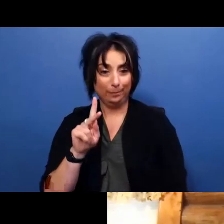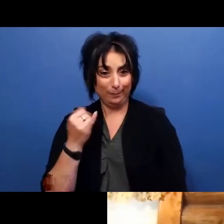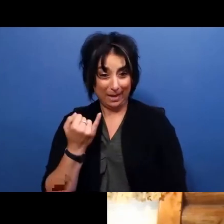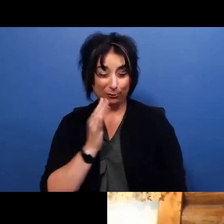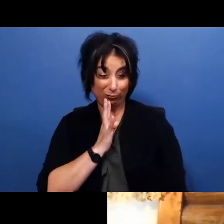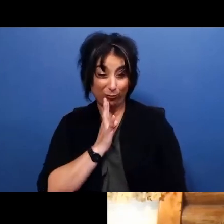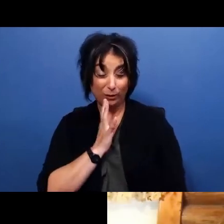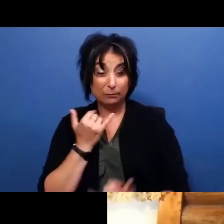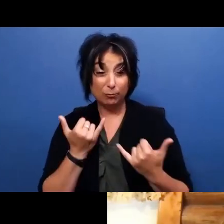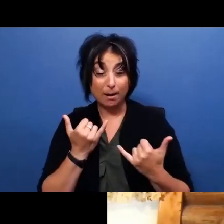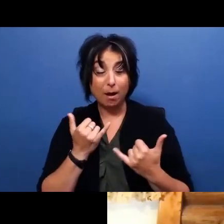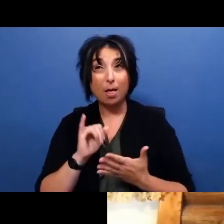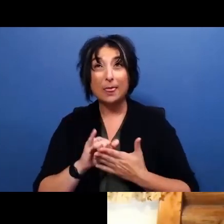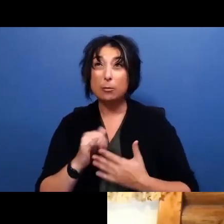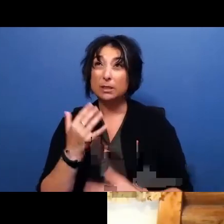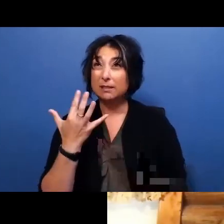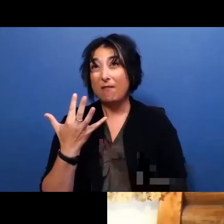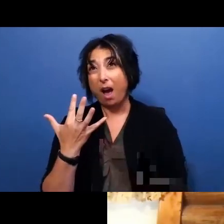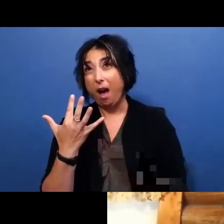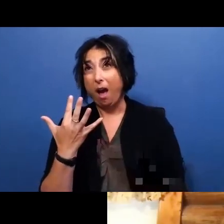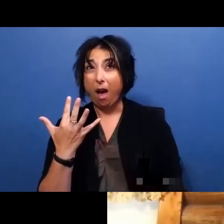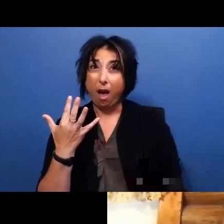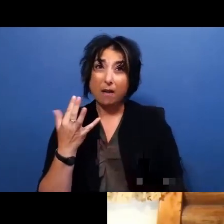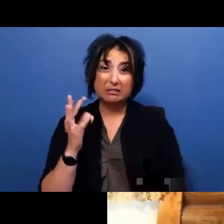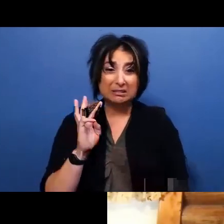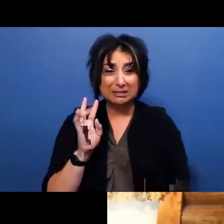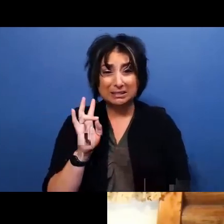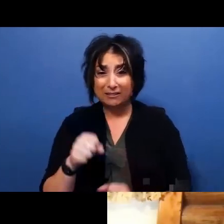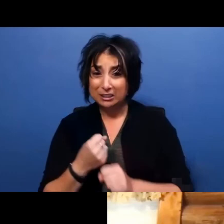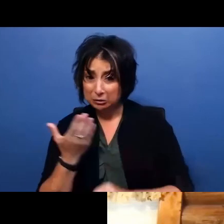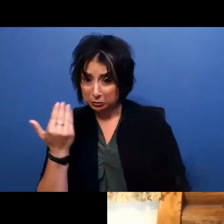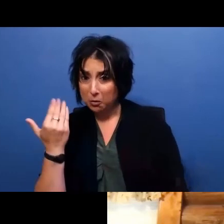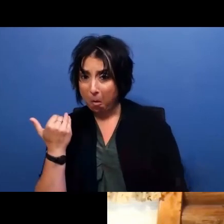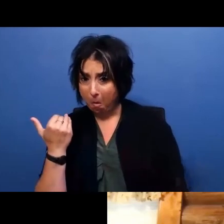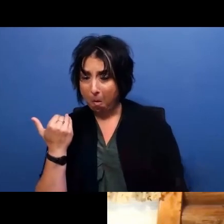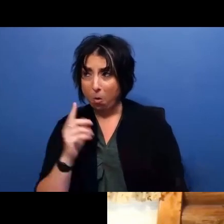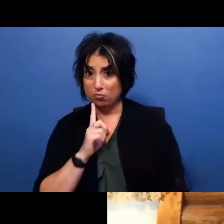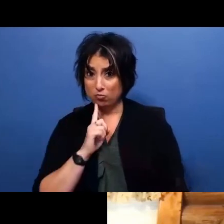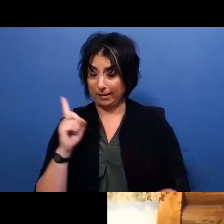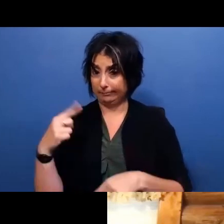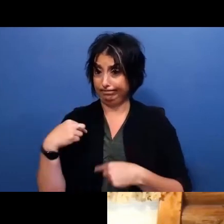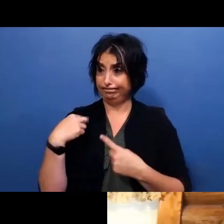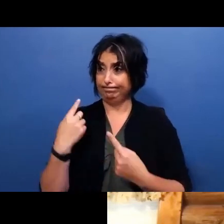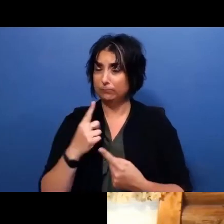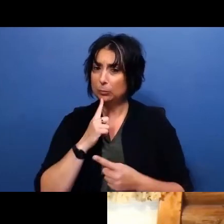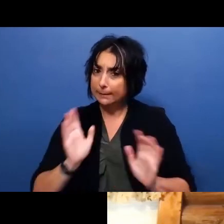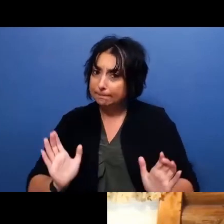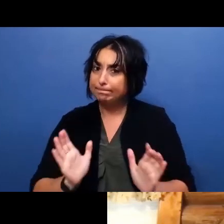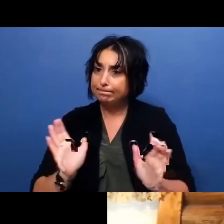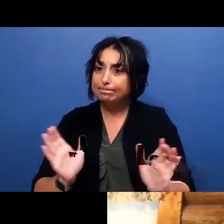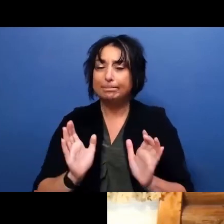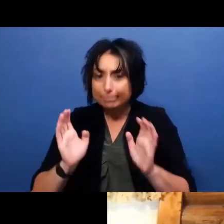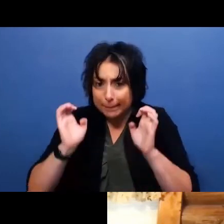years ago. And really there's been a push for educating students with